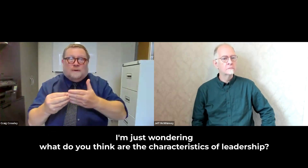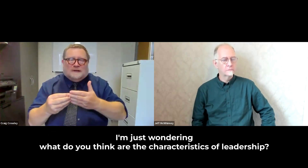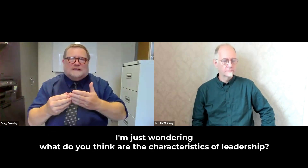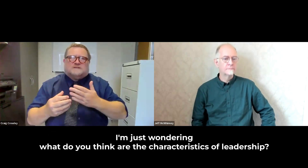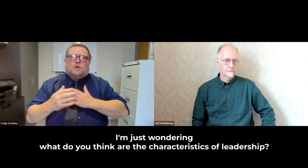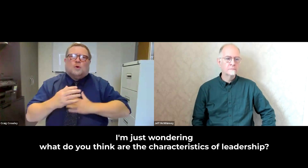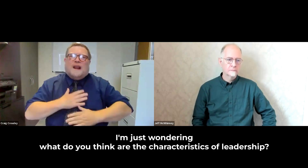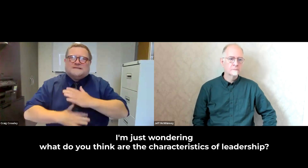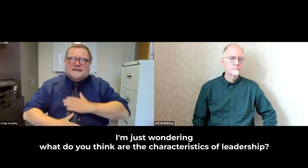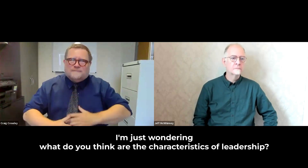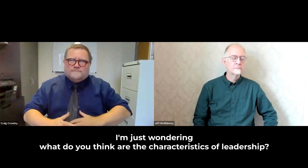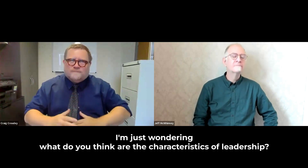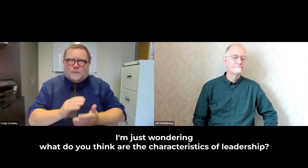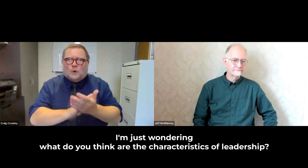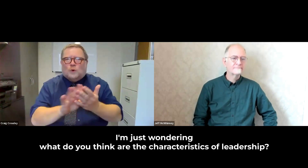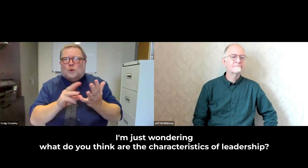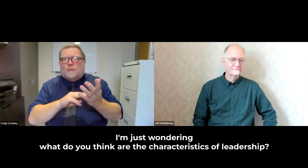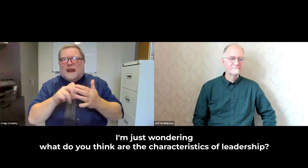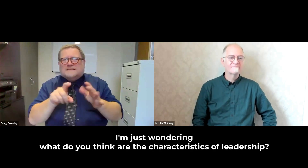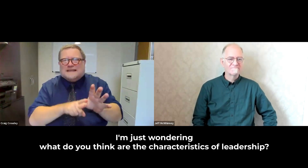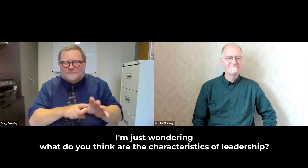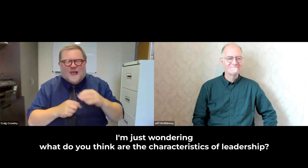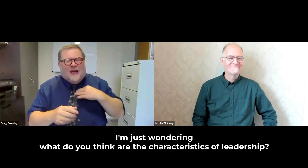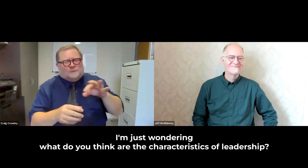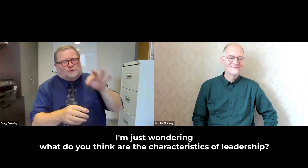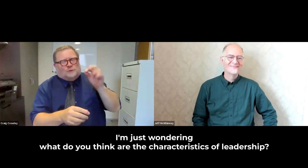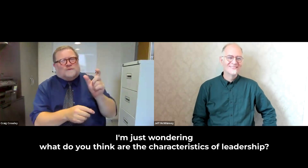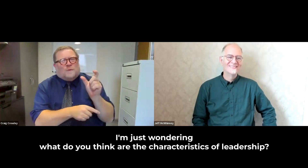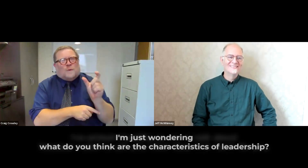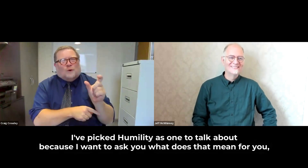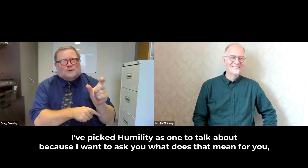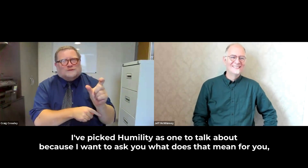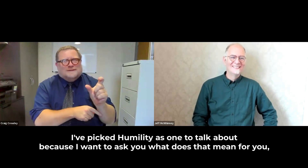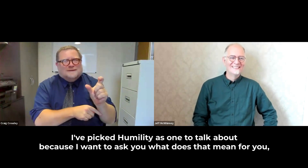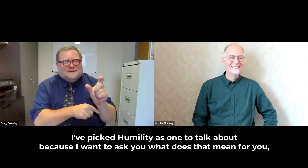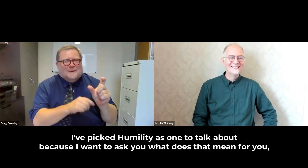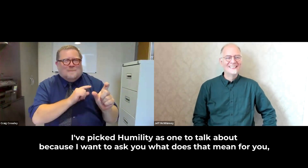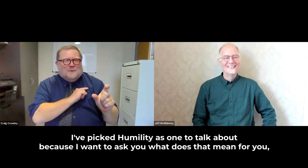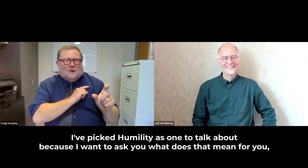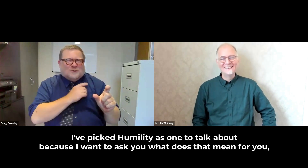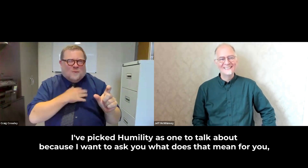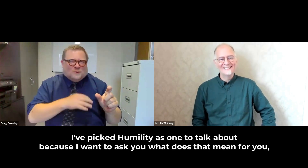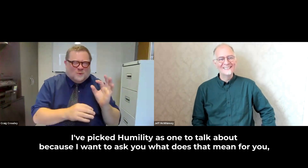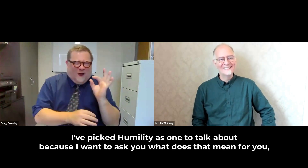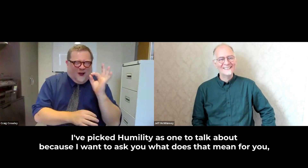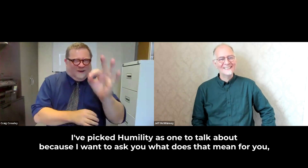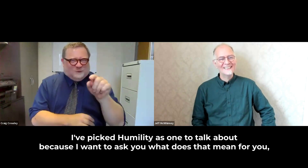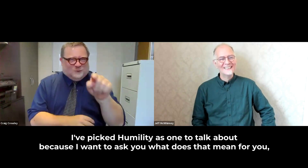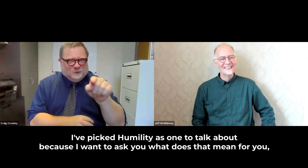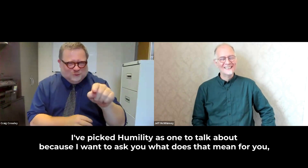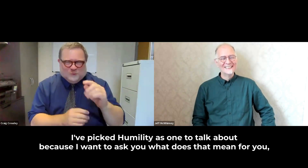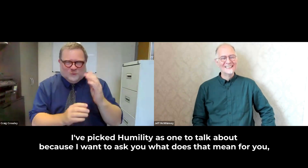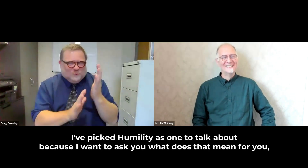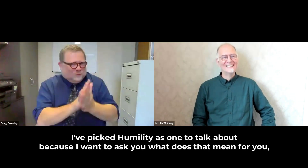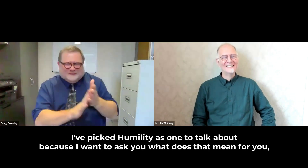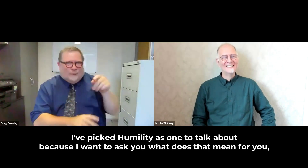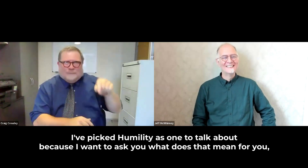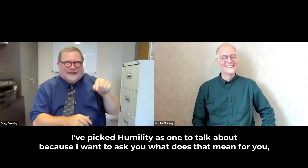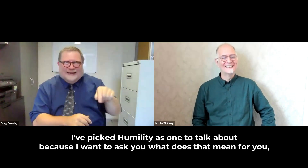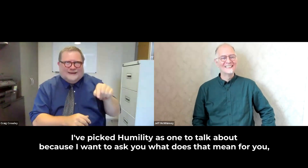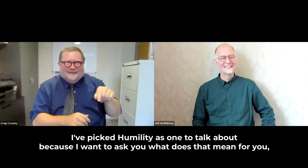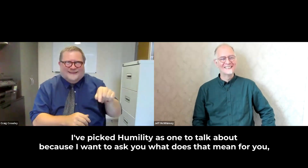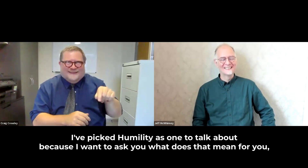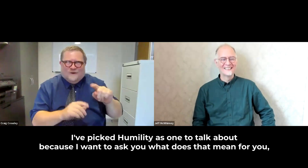wondering, what do you think are the characteristics of leadership? I've picked humility as one to talk about because I want to